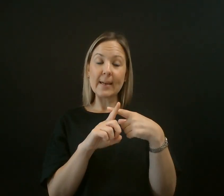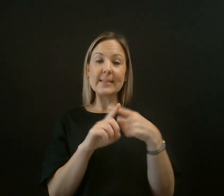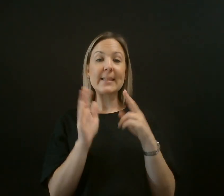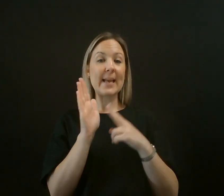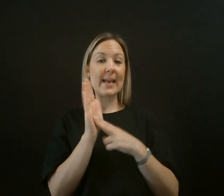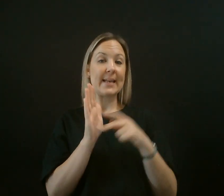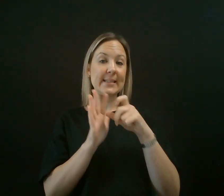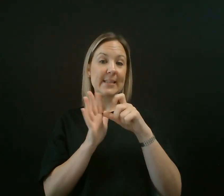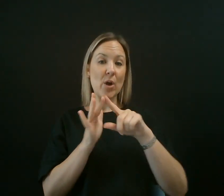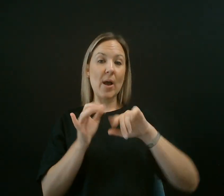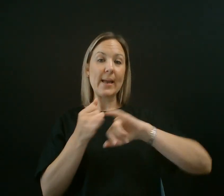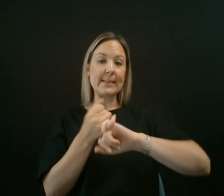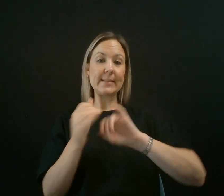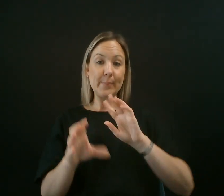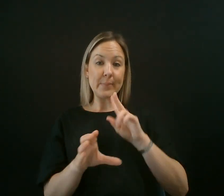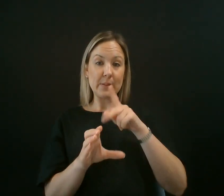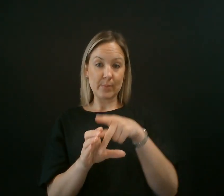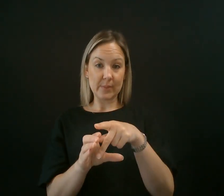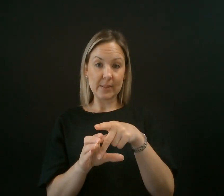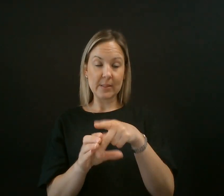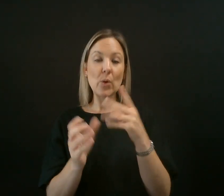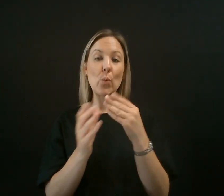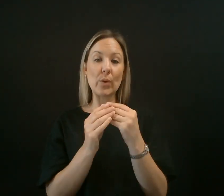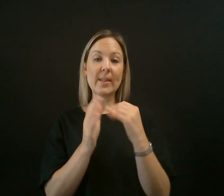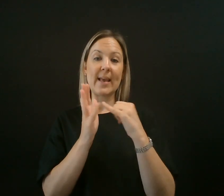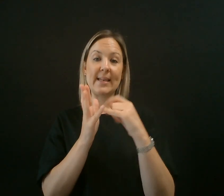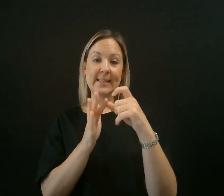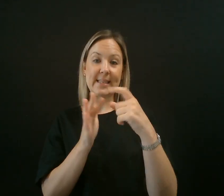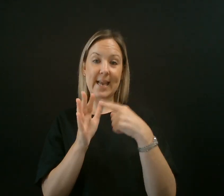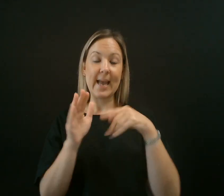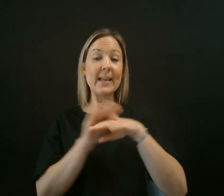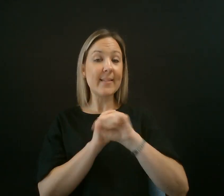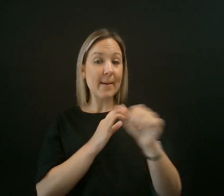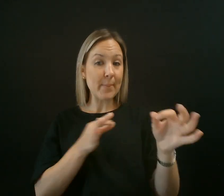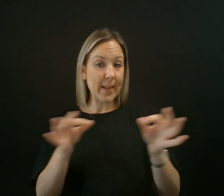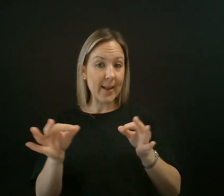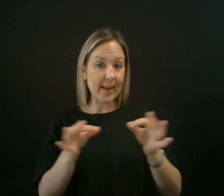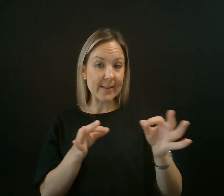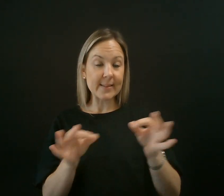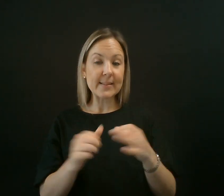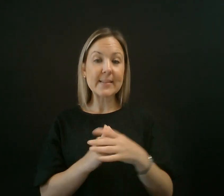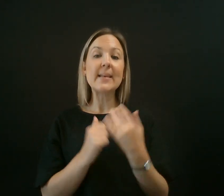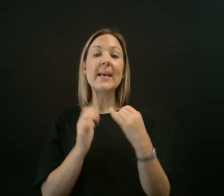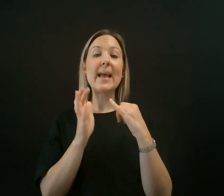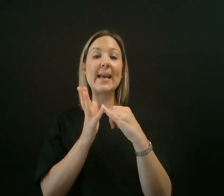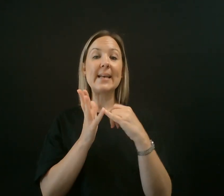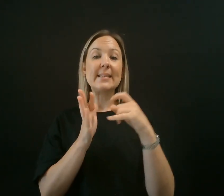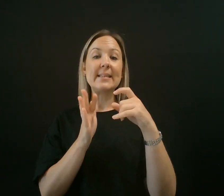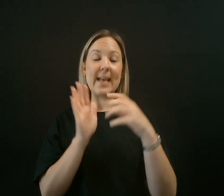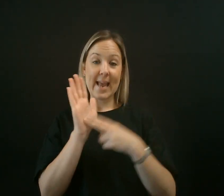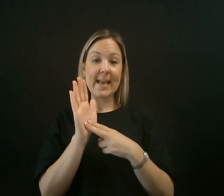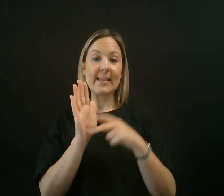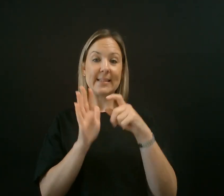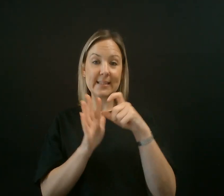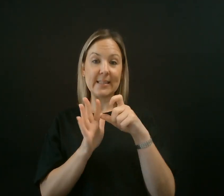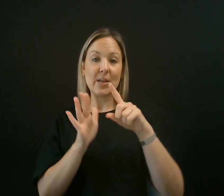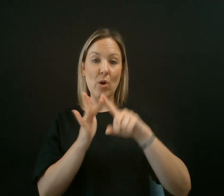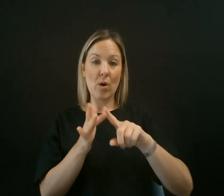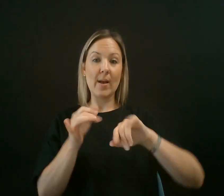NDIS participants with SDA in their plans, the SDA NDIS